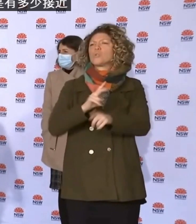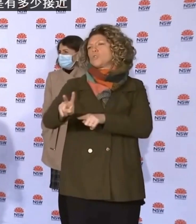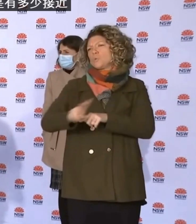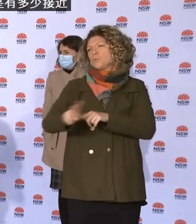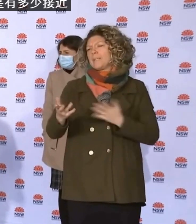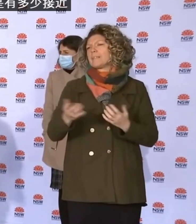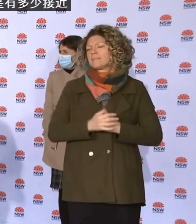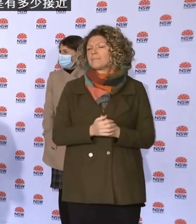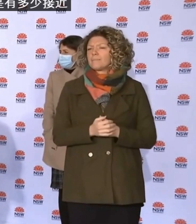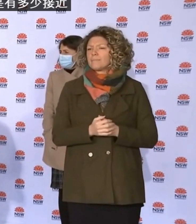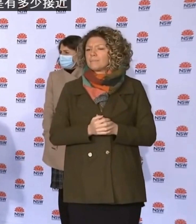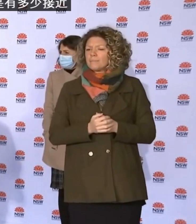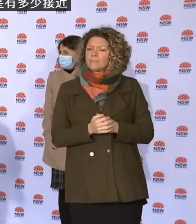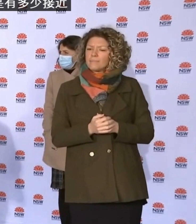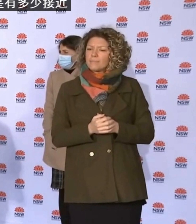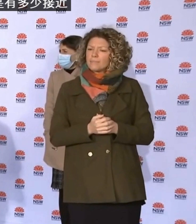Australian gentleman?